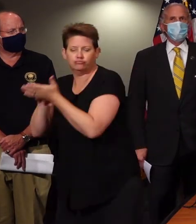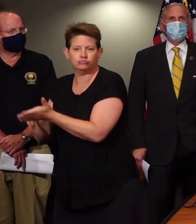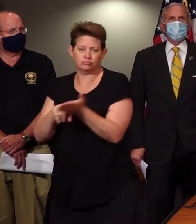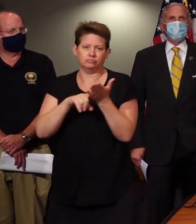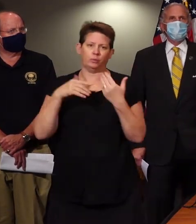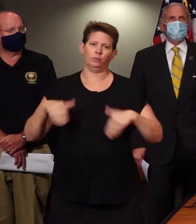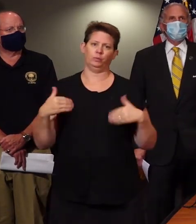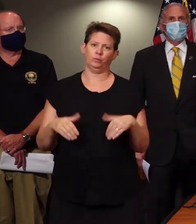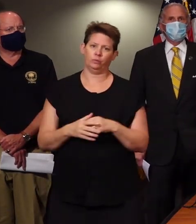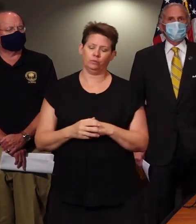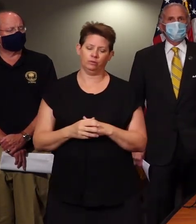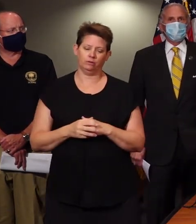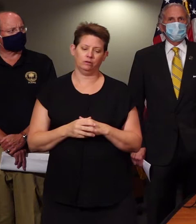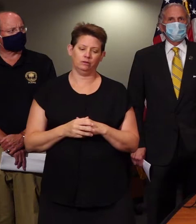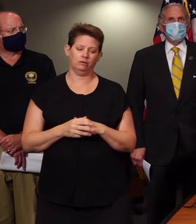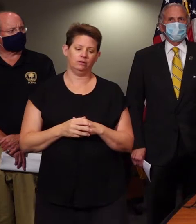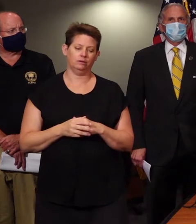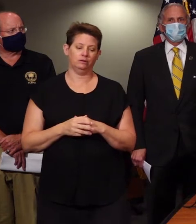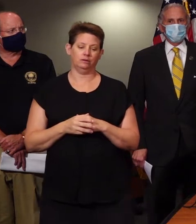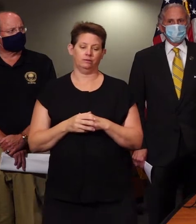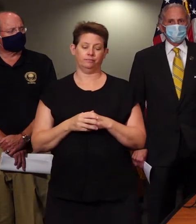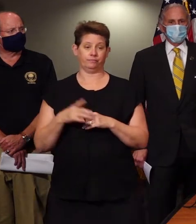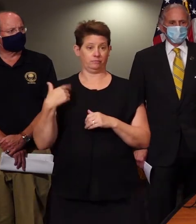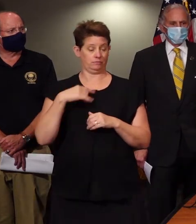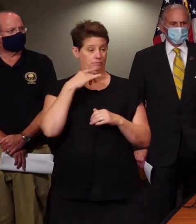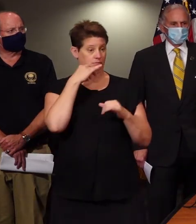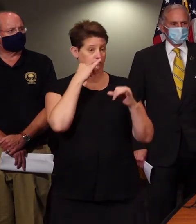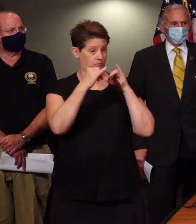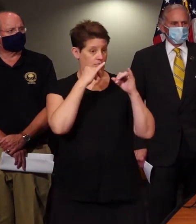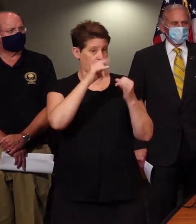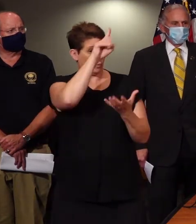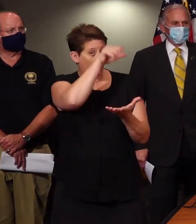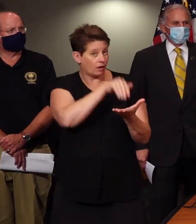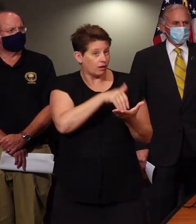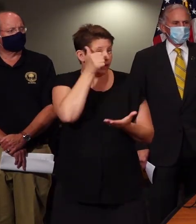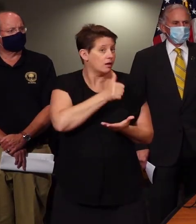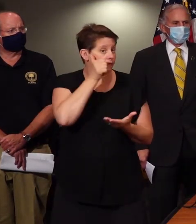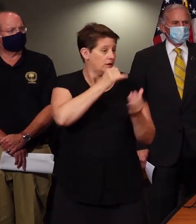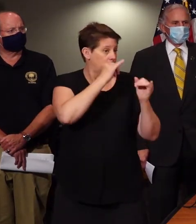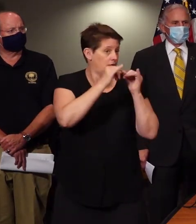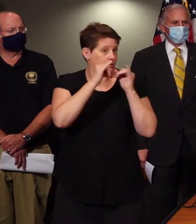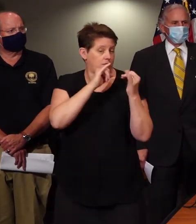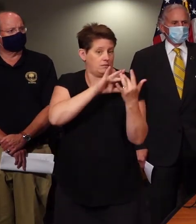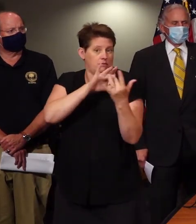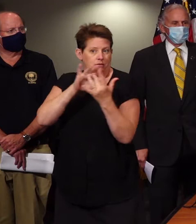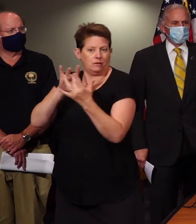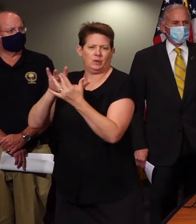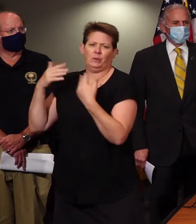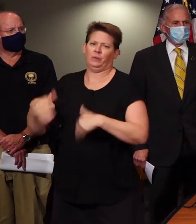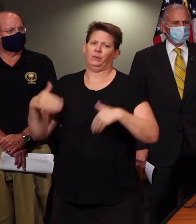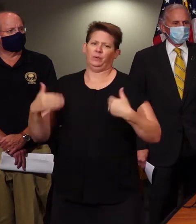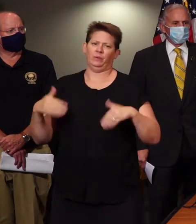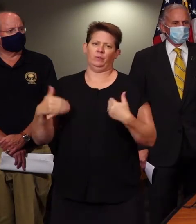It's a significant challenge to interview 1,000 patients each day, and if we think about an average